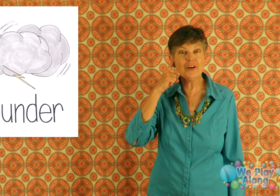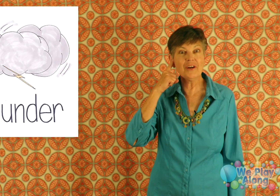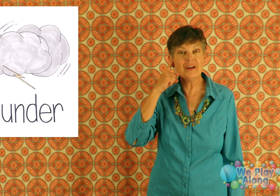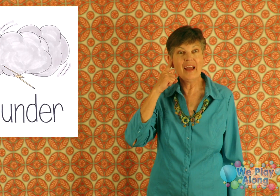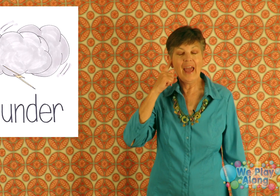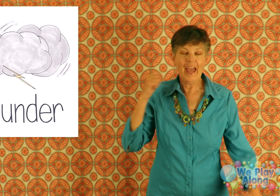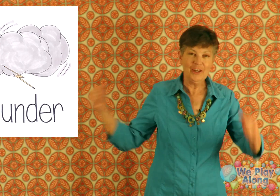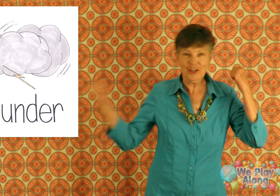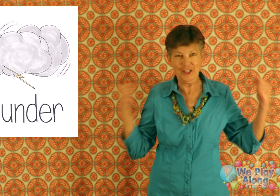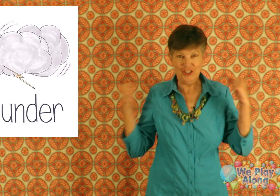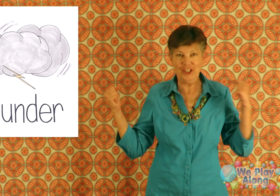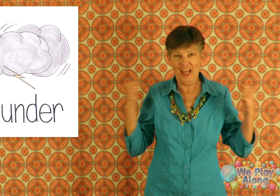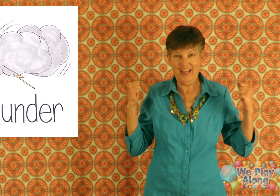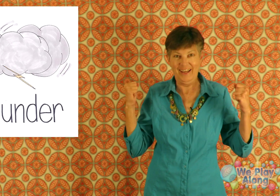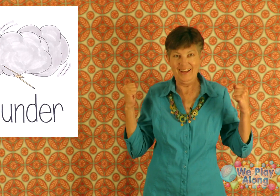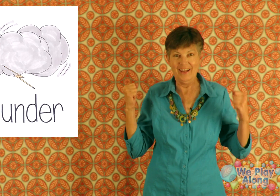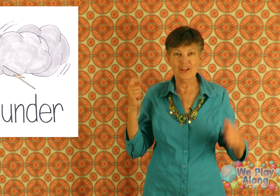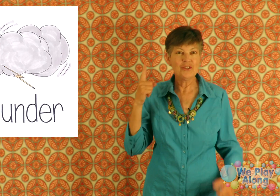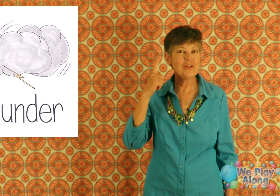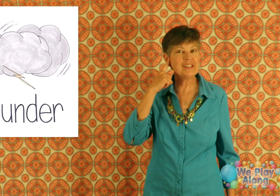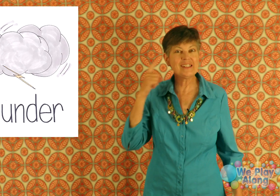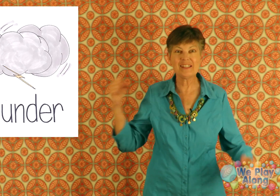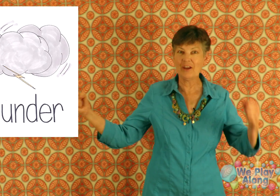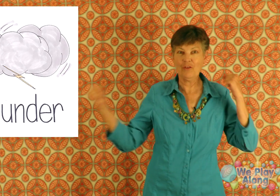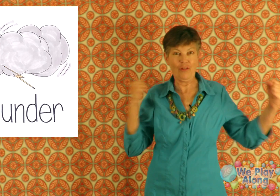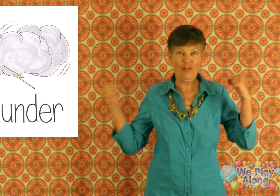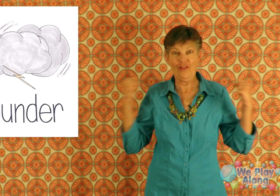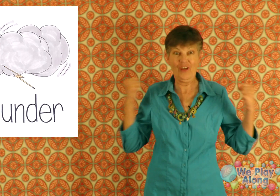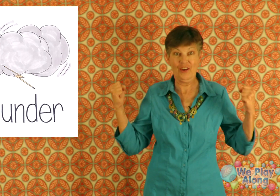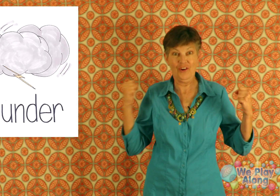ear and you're going to shake. So this is a sign for thunder.